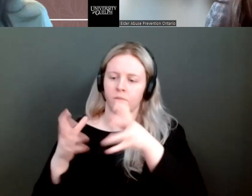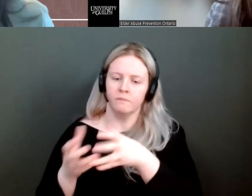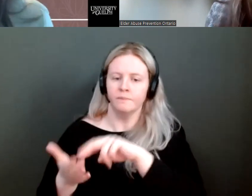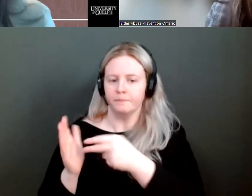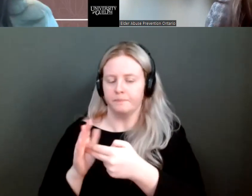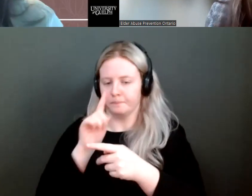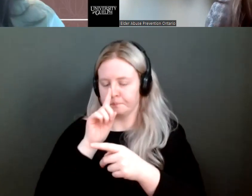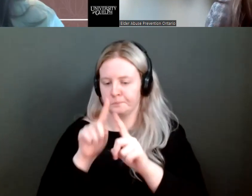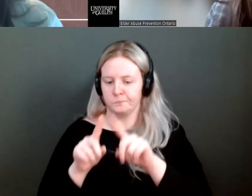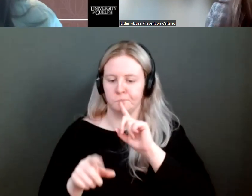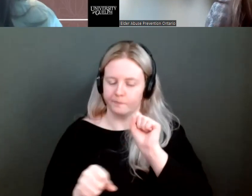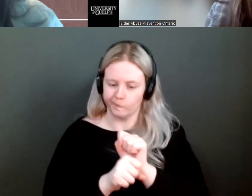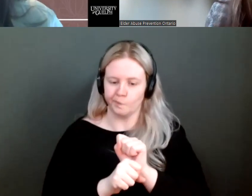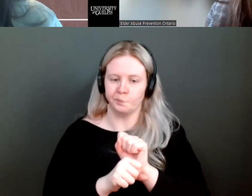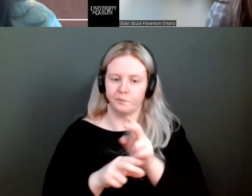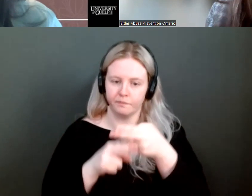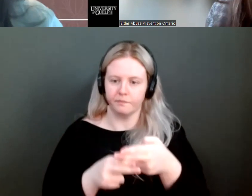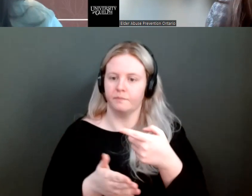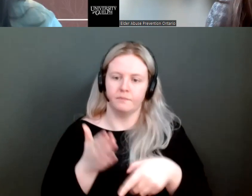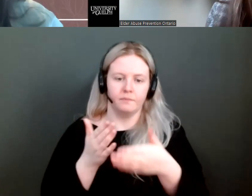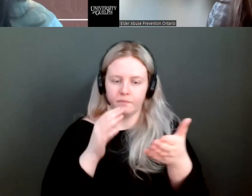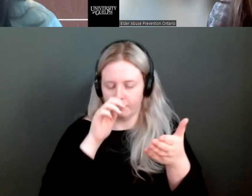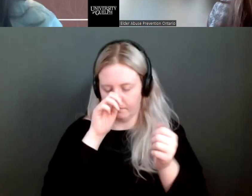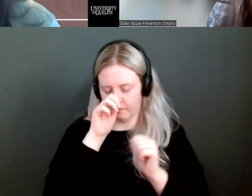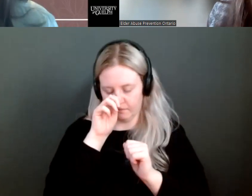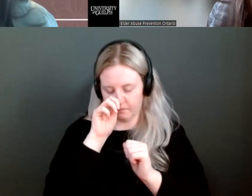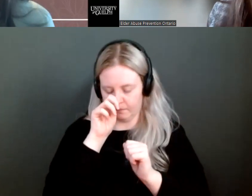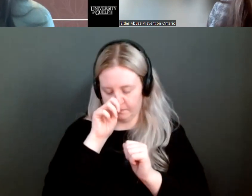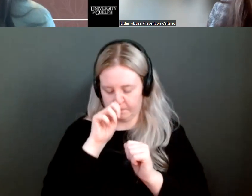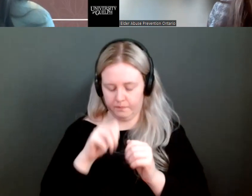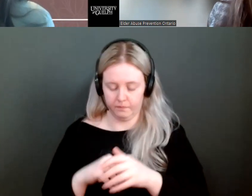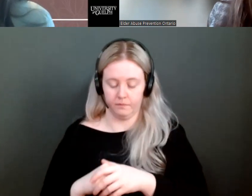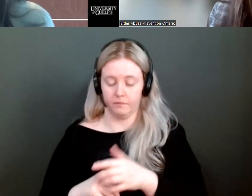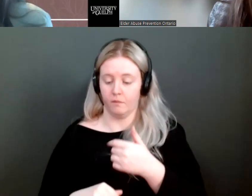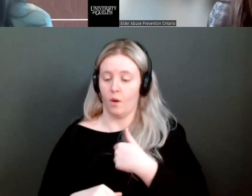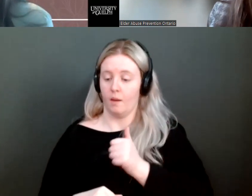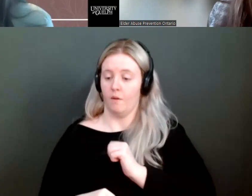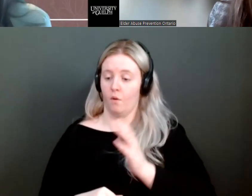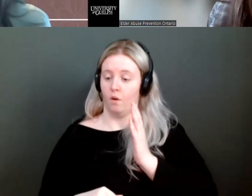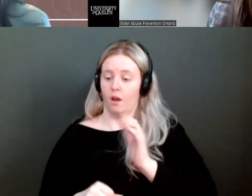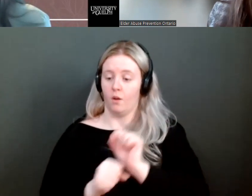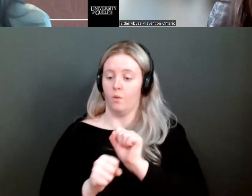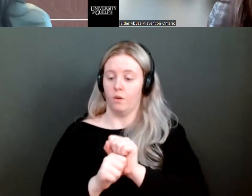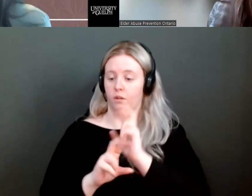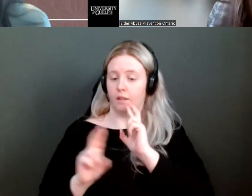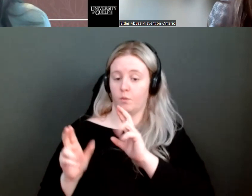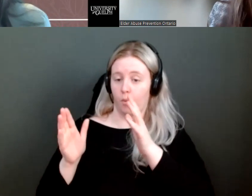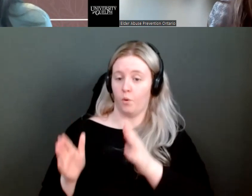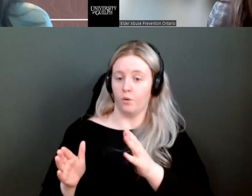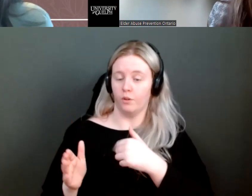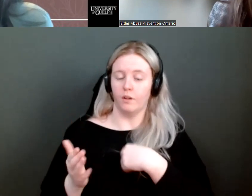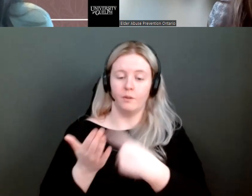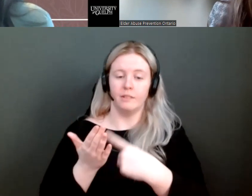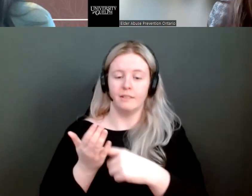Yeah, that's a hard question, and it's one that I used to be a reporter in my first life, and I remember talking to a student one time about this issue,